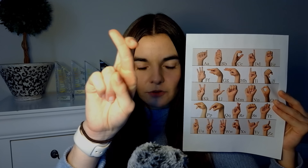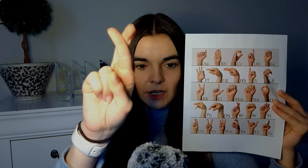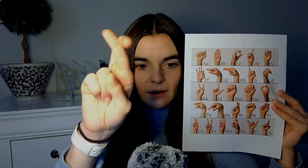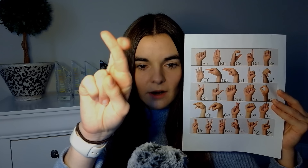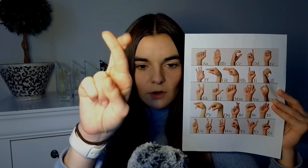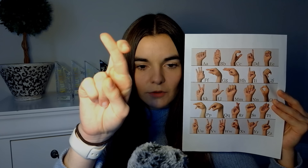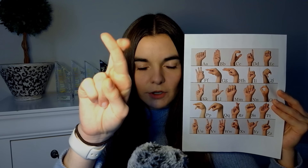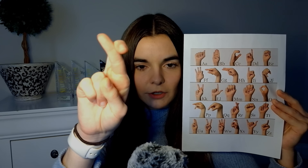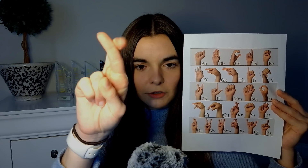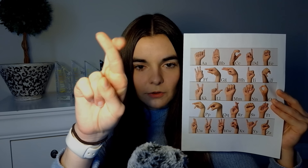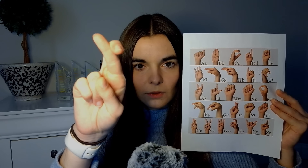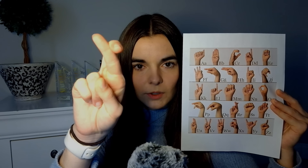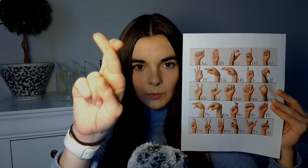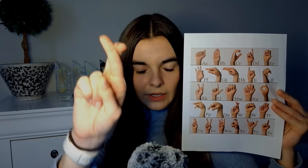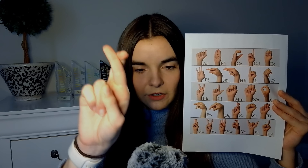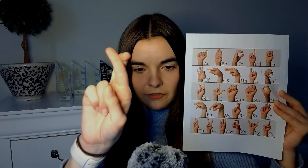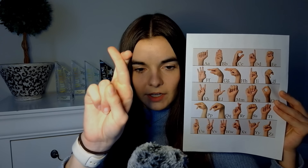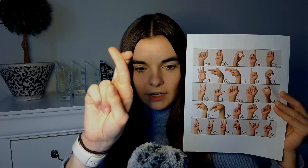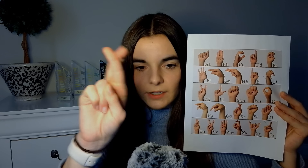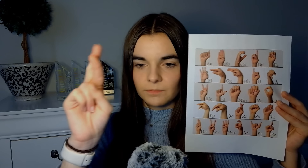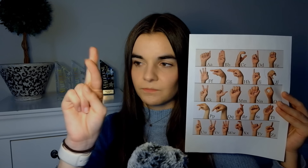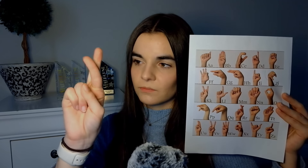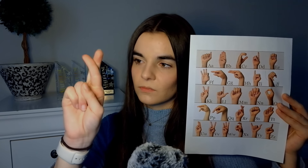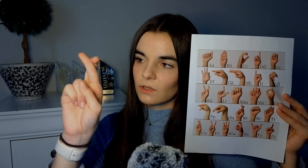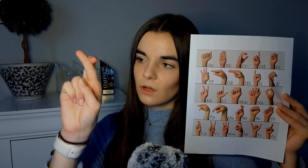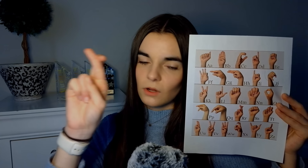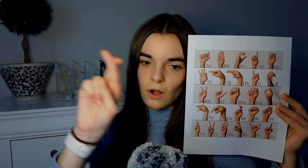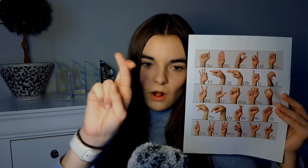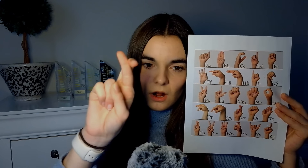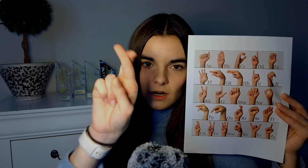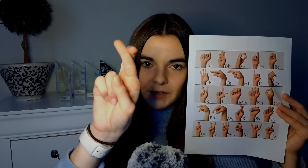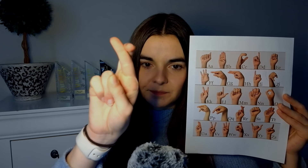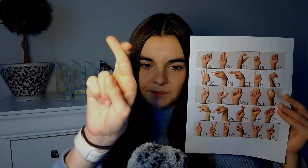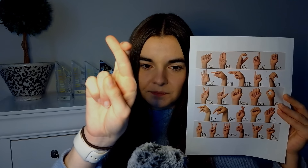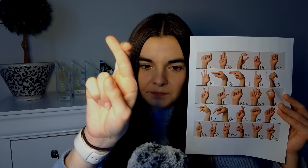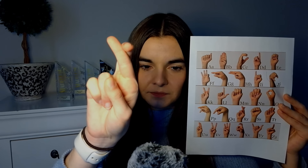finger over your pointer finger. R.